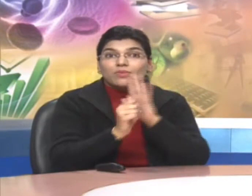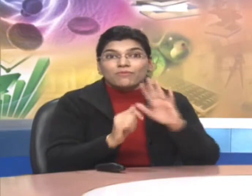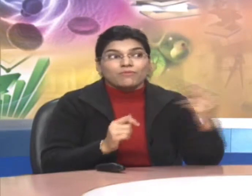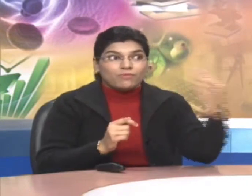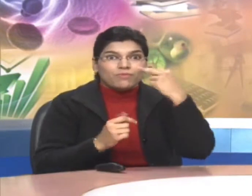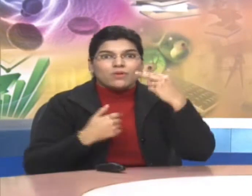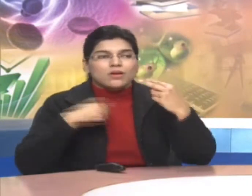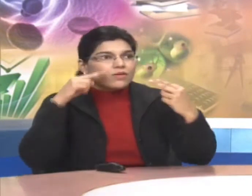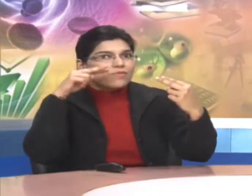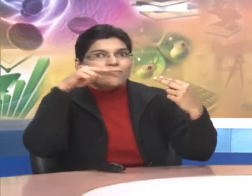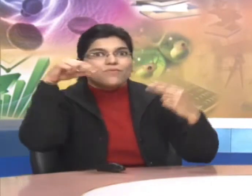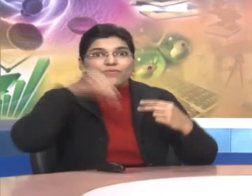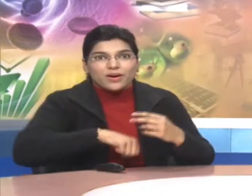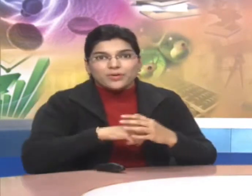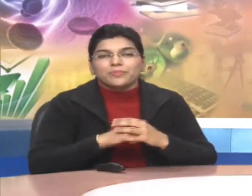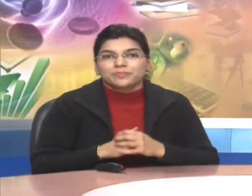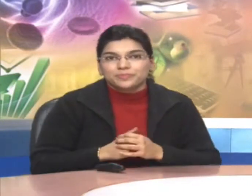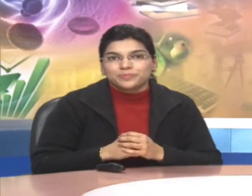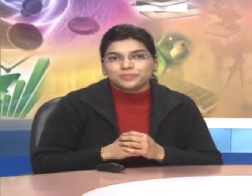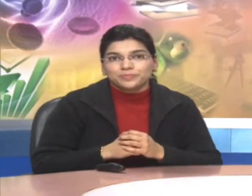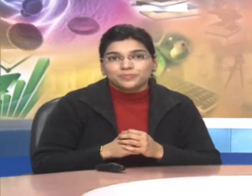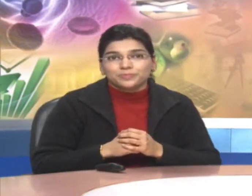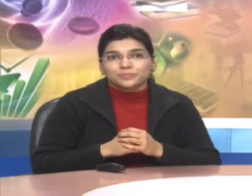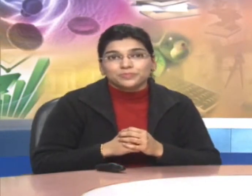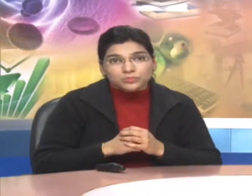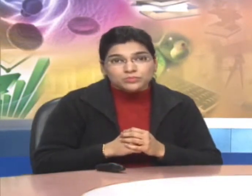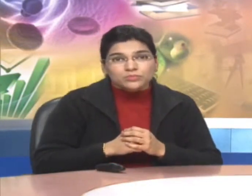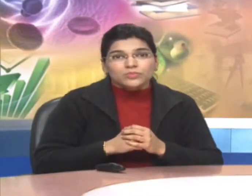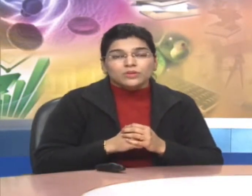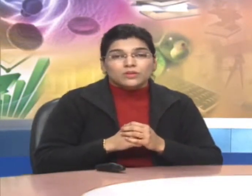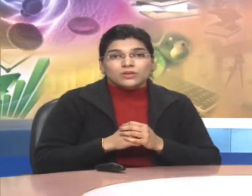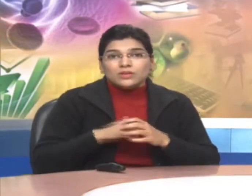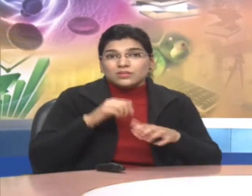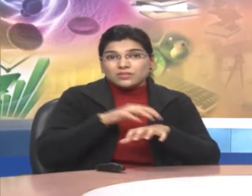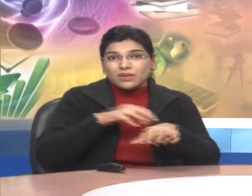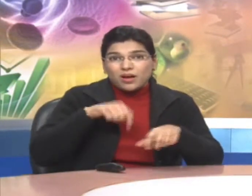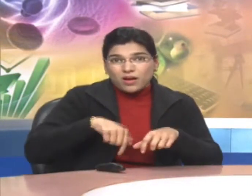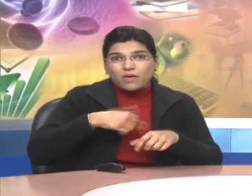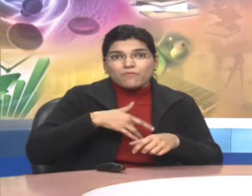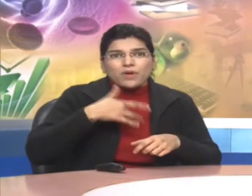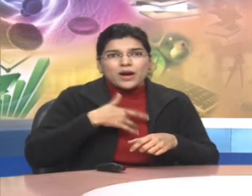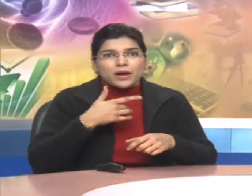Baldio and would soon be upon him from behind.